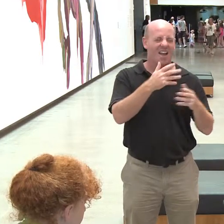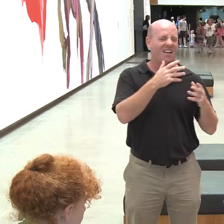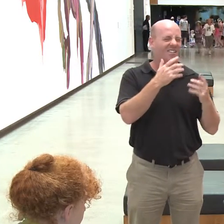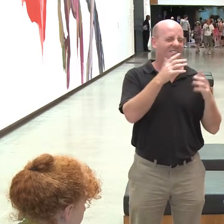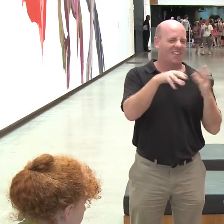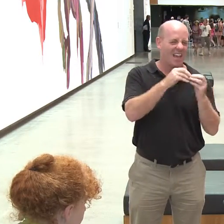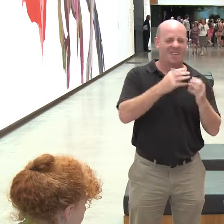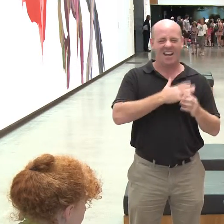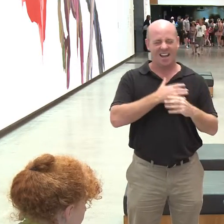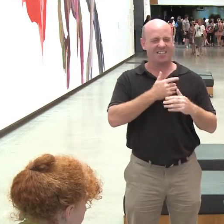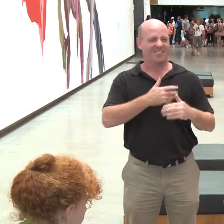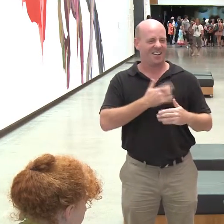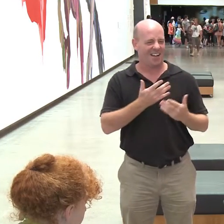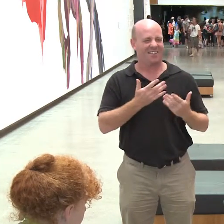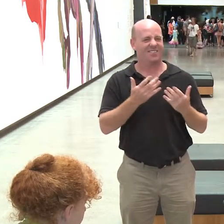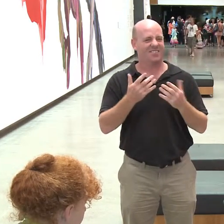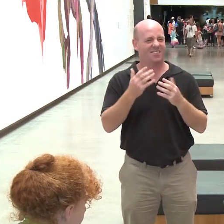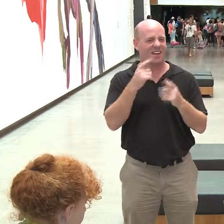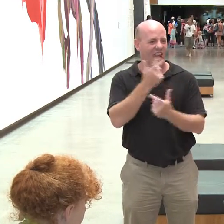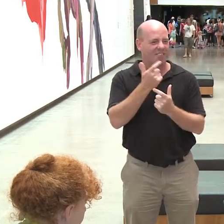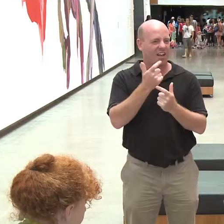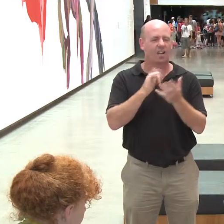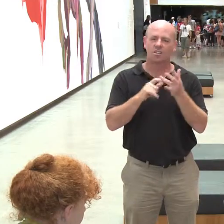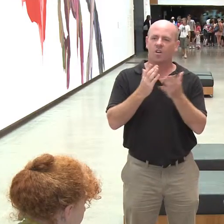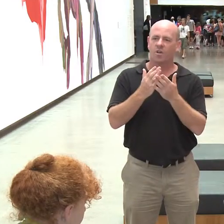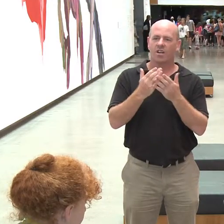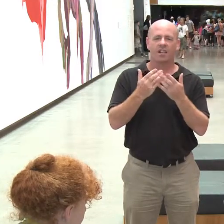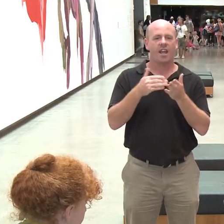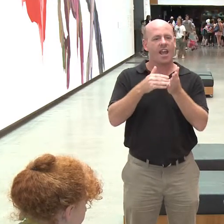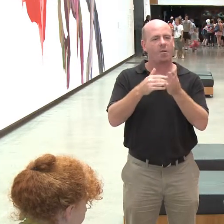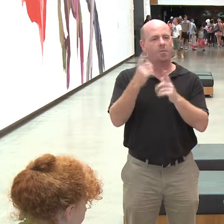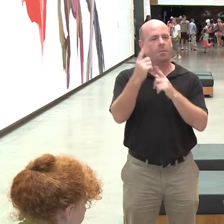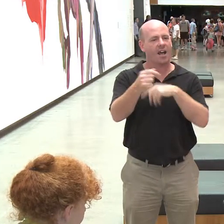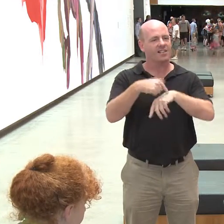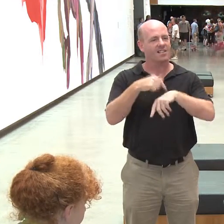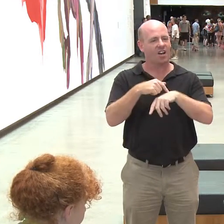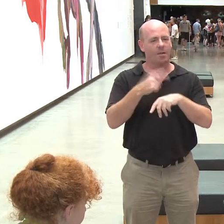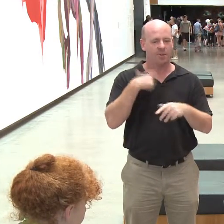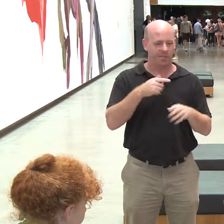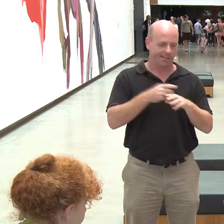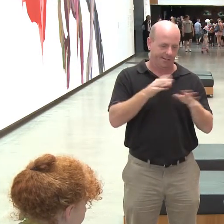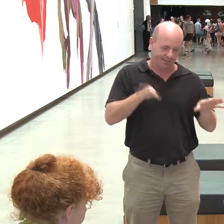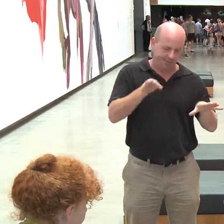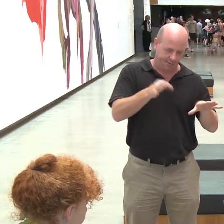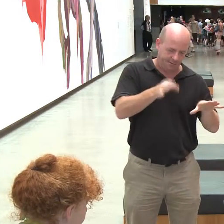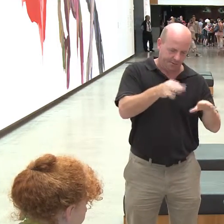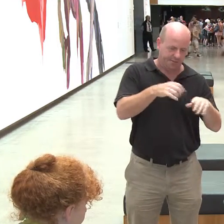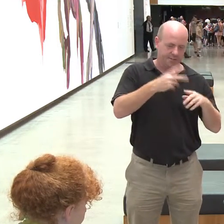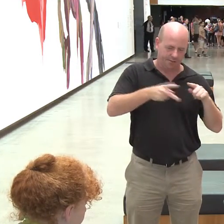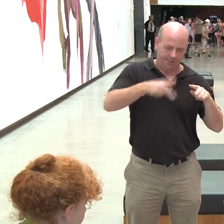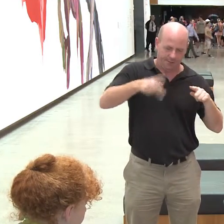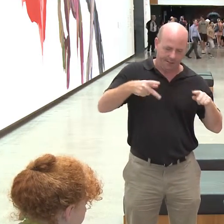laughter. So it was something that really helped to pass the time while we were doing the very repetitive sort of tasks of